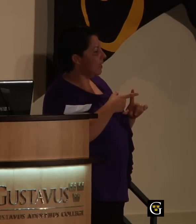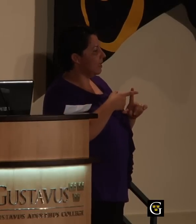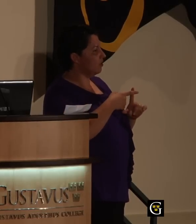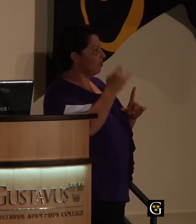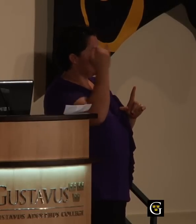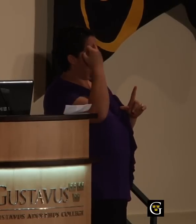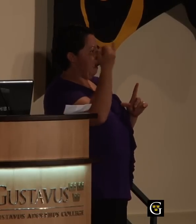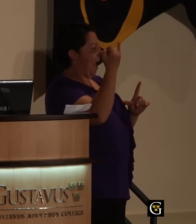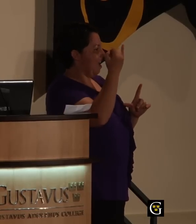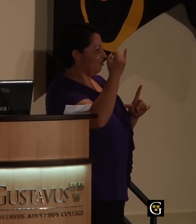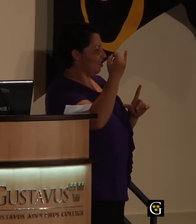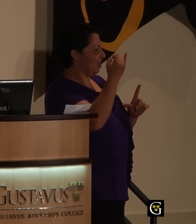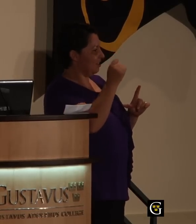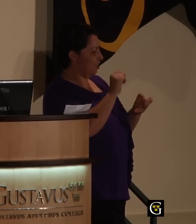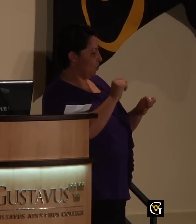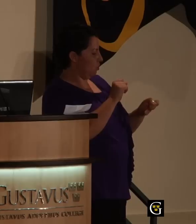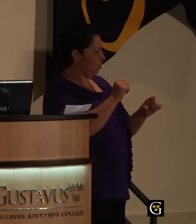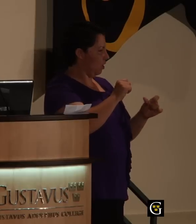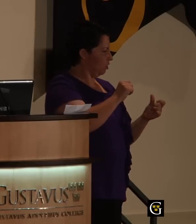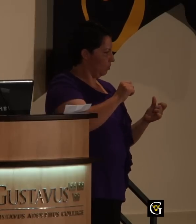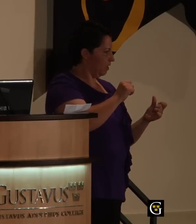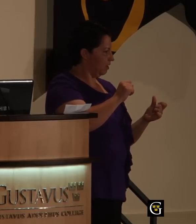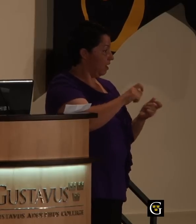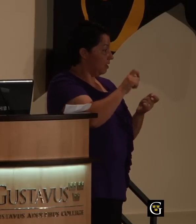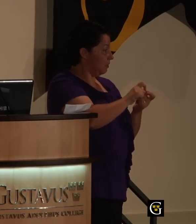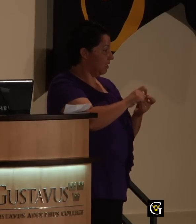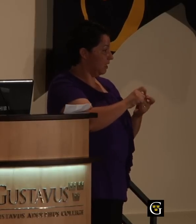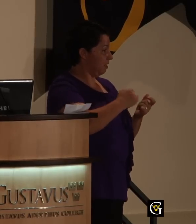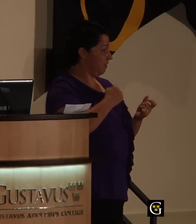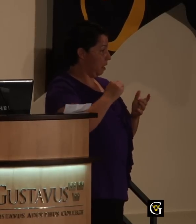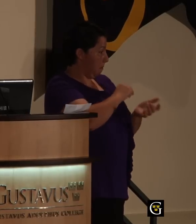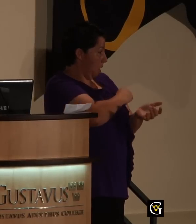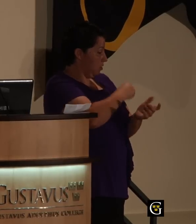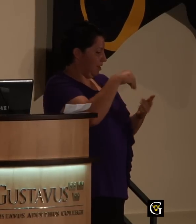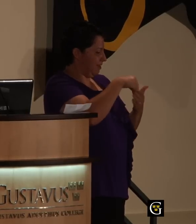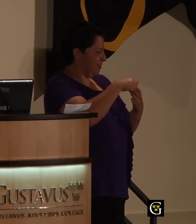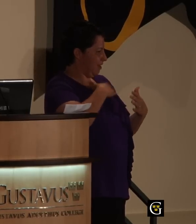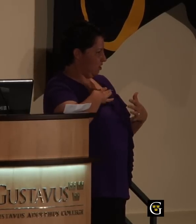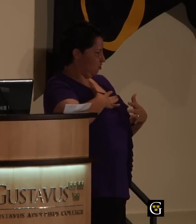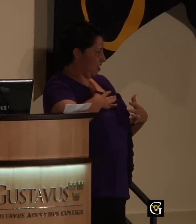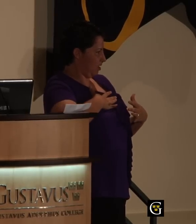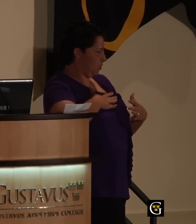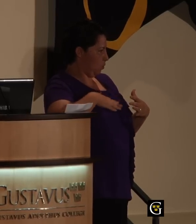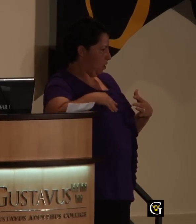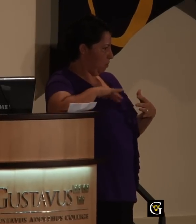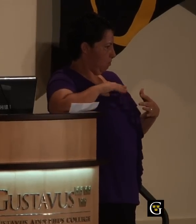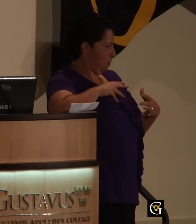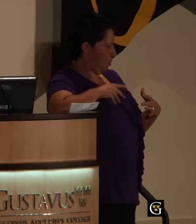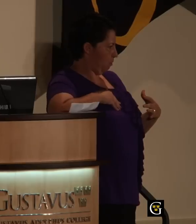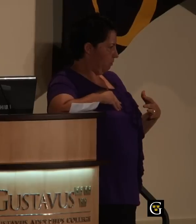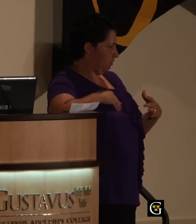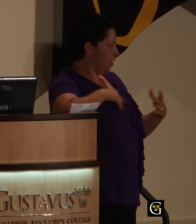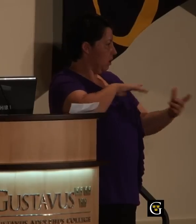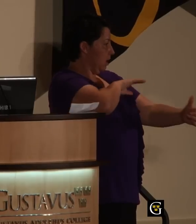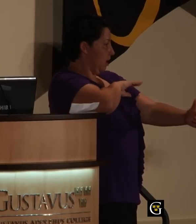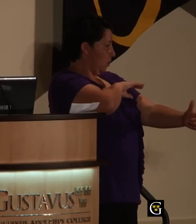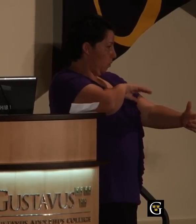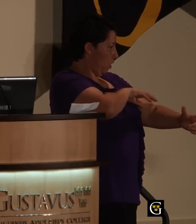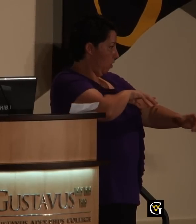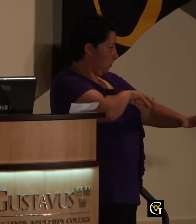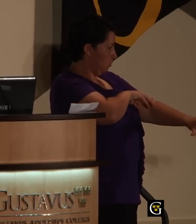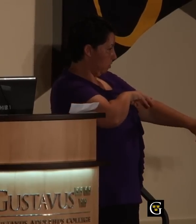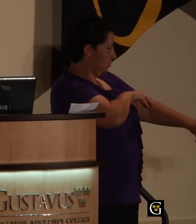wrist, a particular muscle in his chest will ripple. It's really weird to see. You can actually find videos of this on the